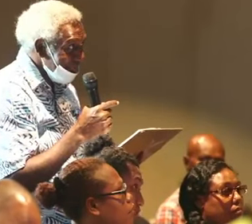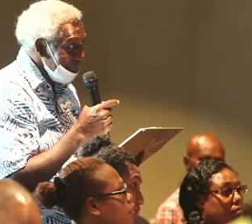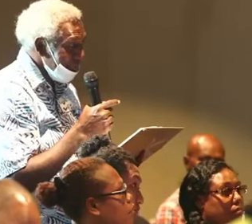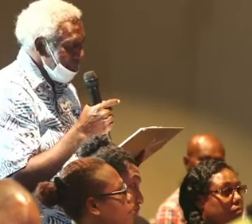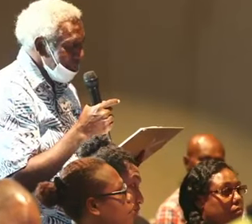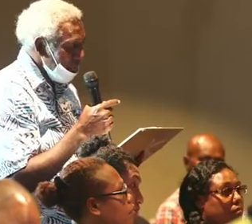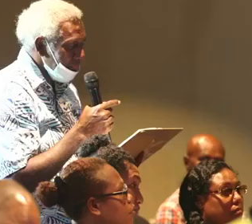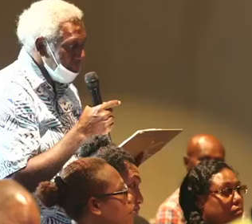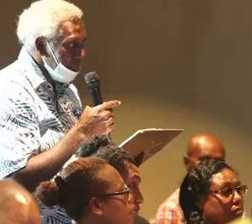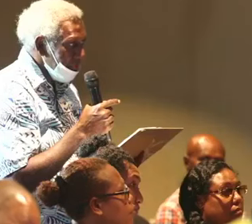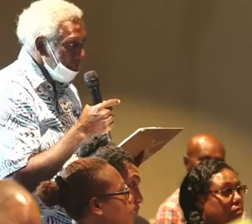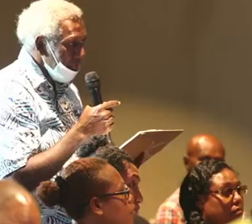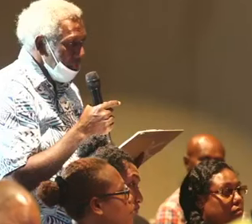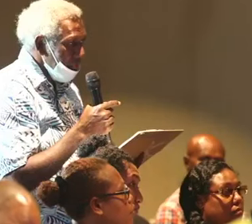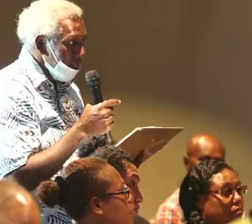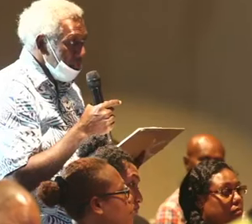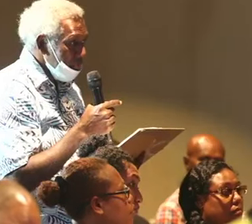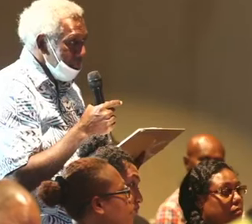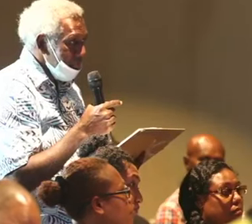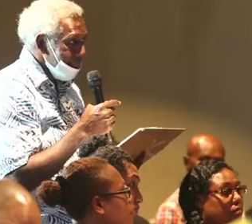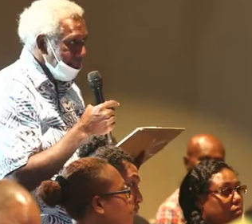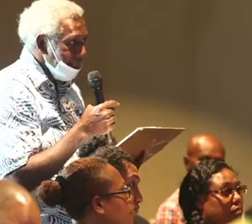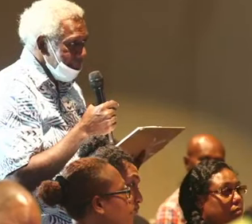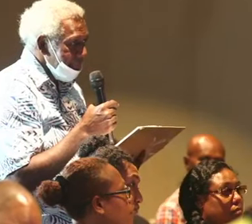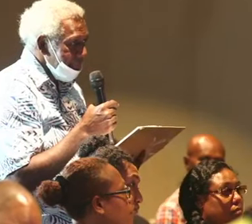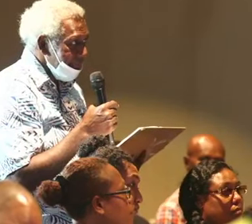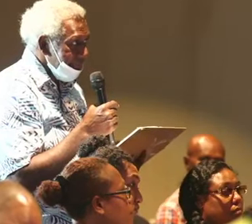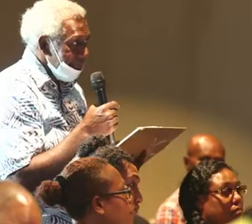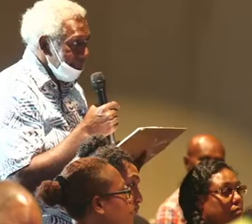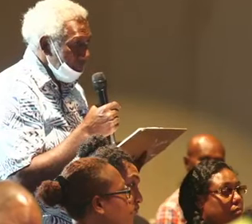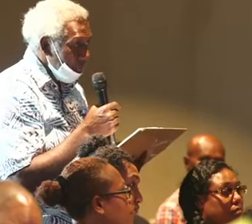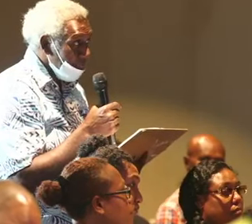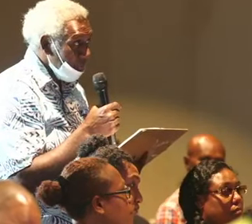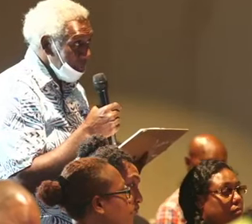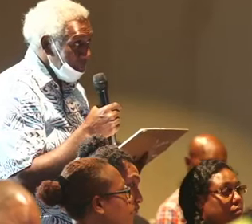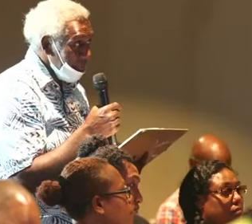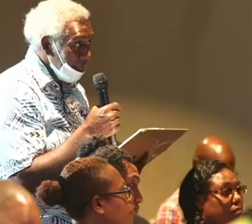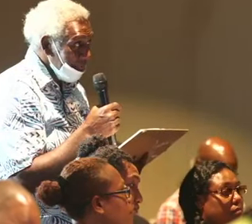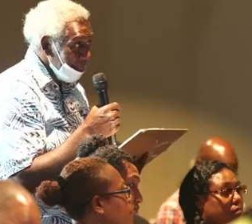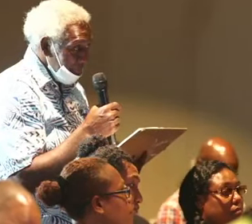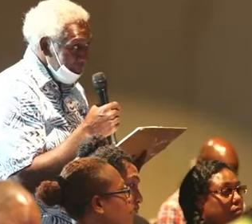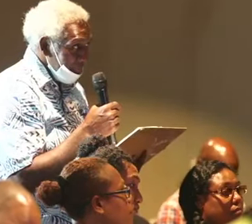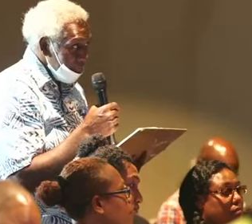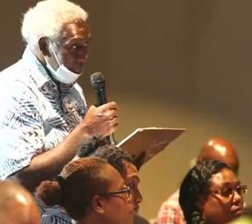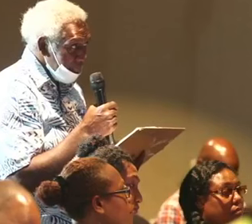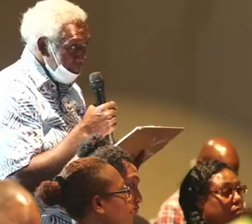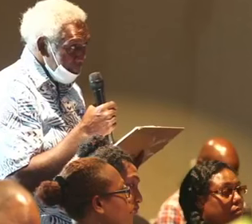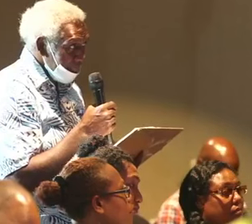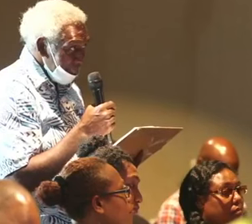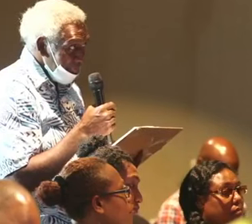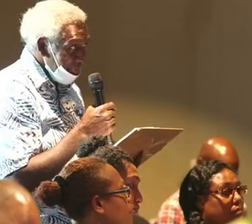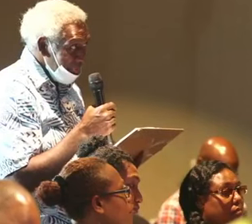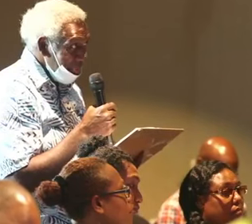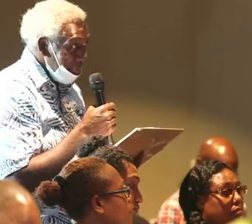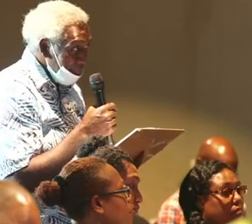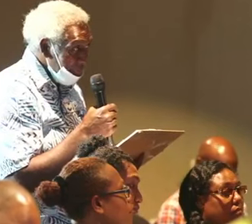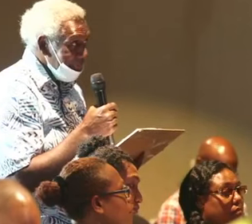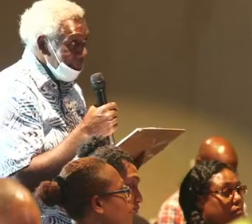issue, and it's of concern to those that own property. So I just want you to,